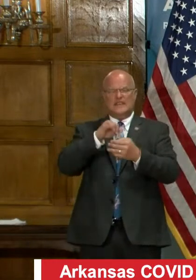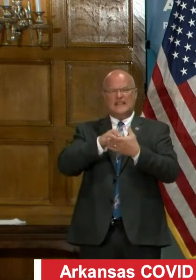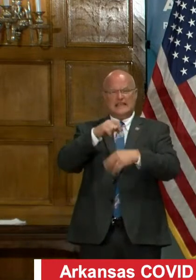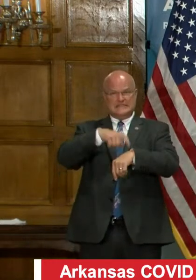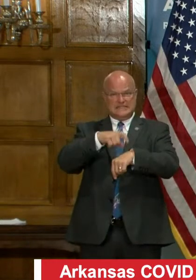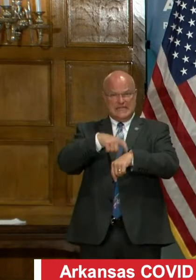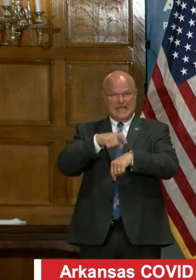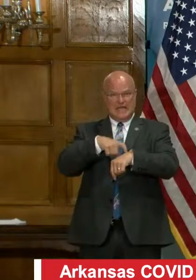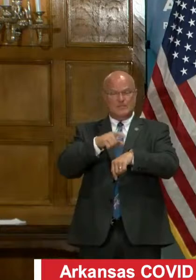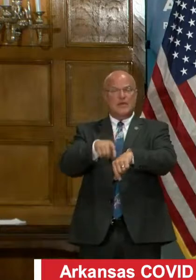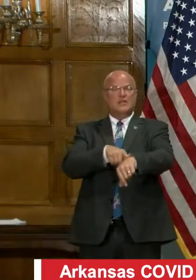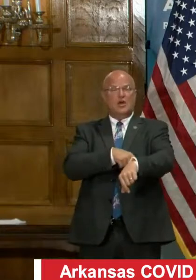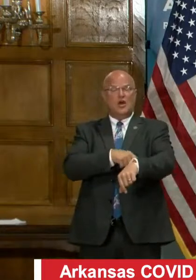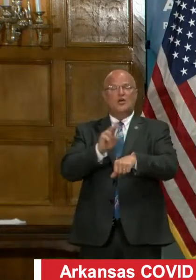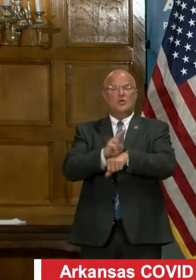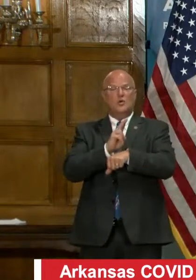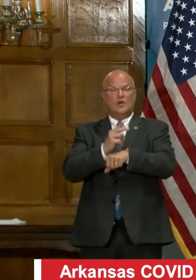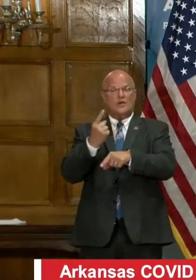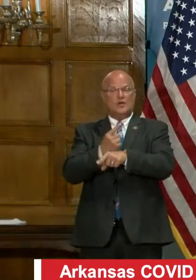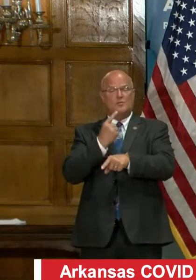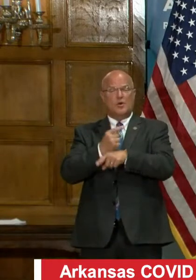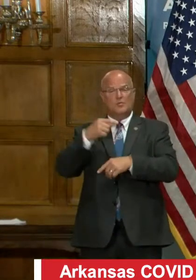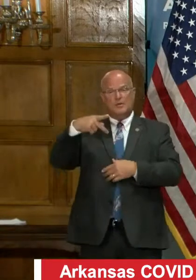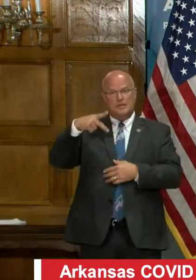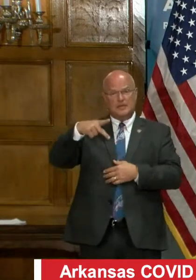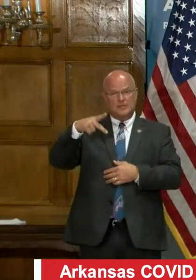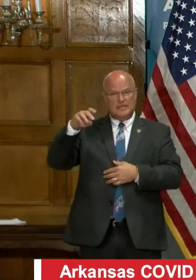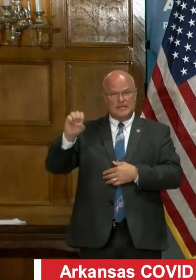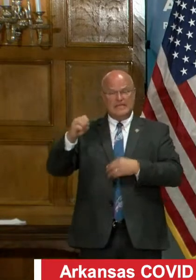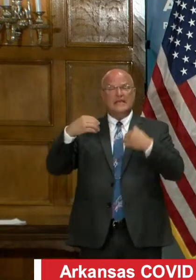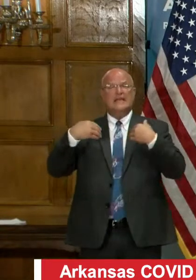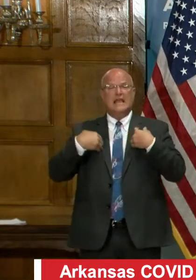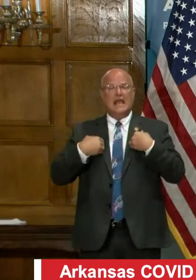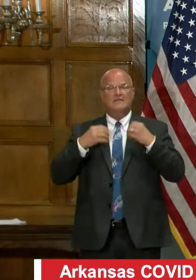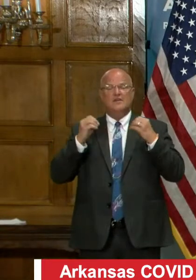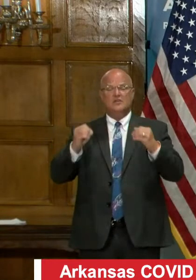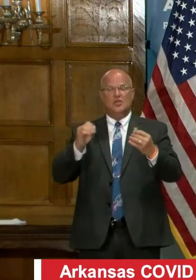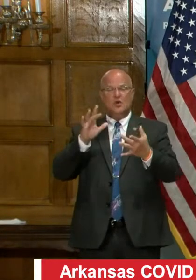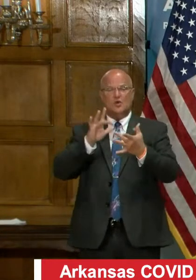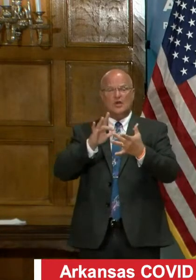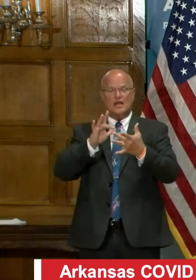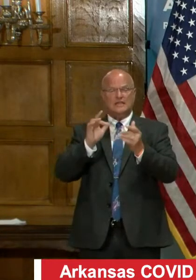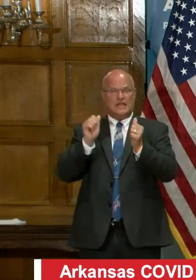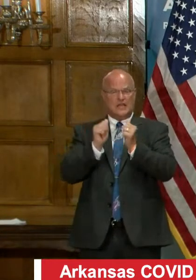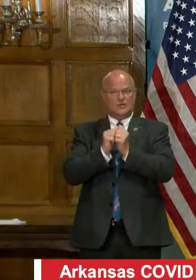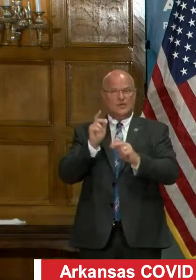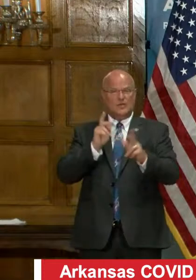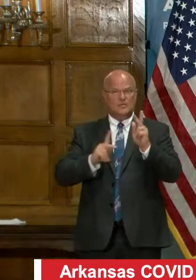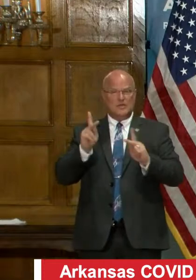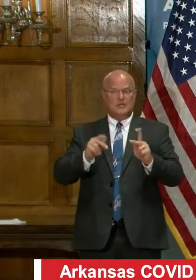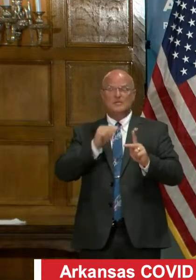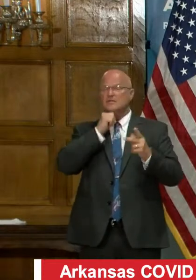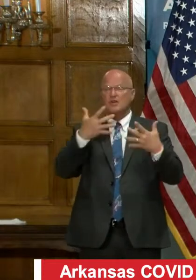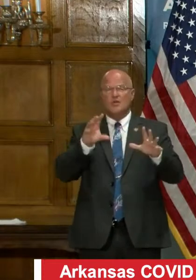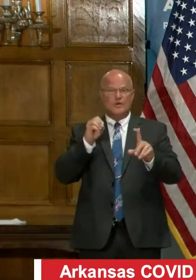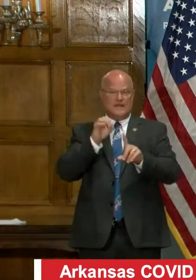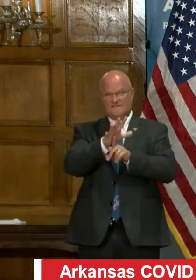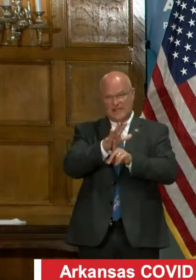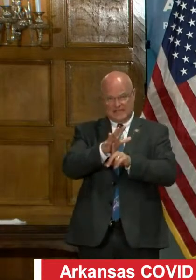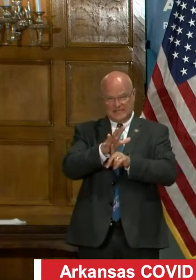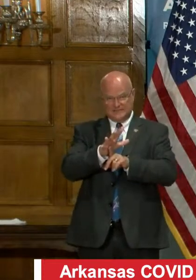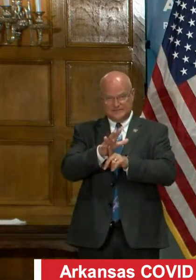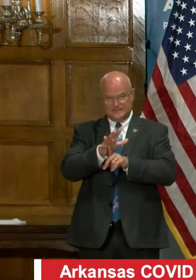period of time, as long as they're wearing appropriate PPE and having no contact with those who are not already